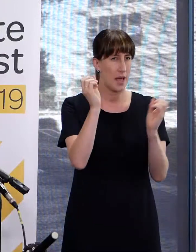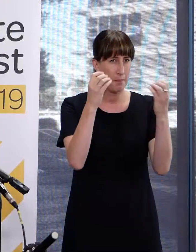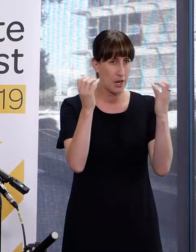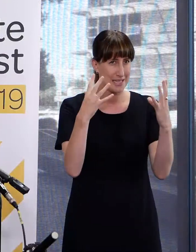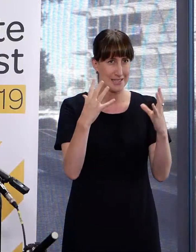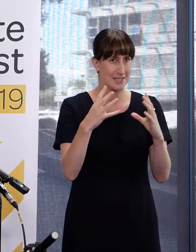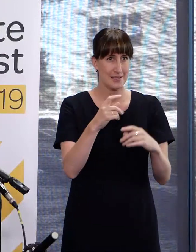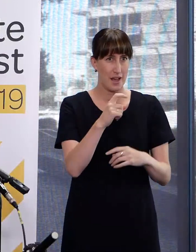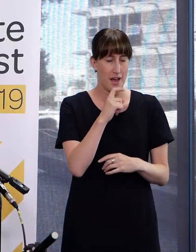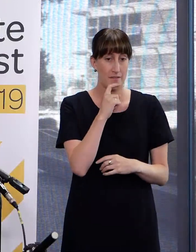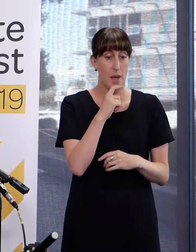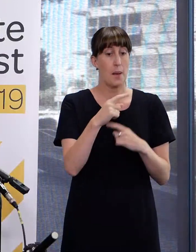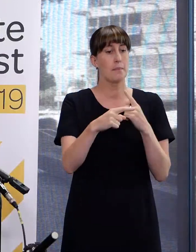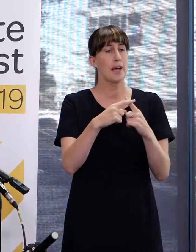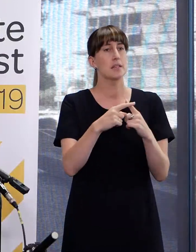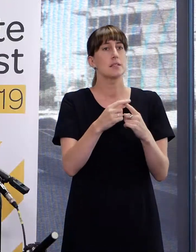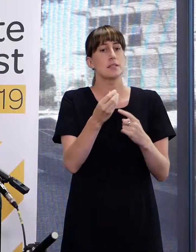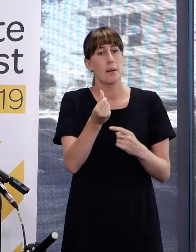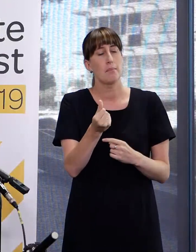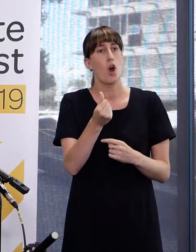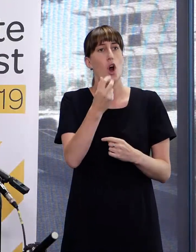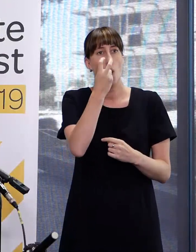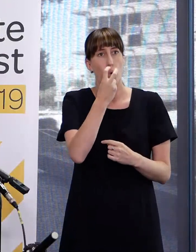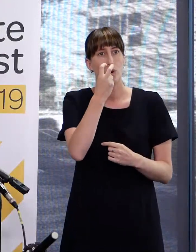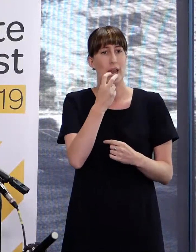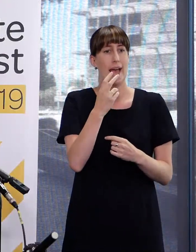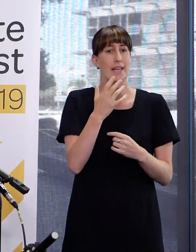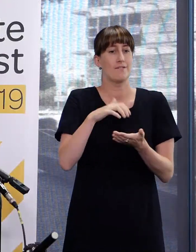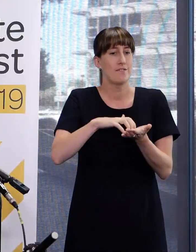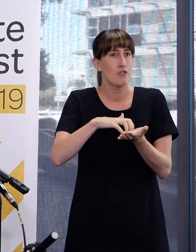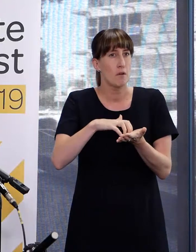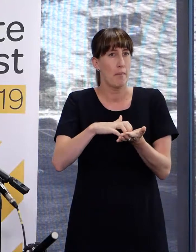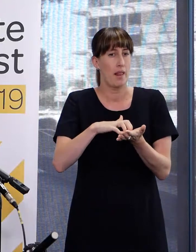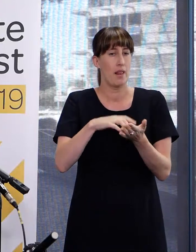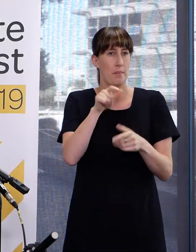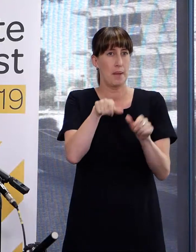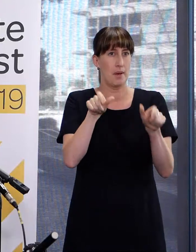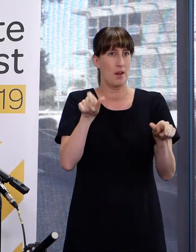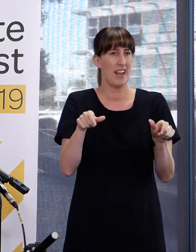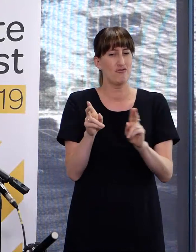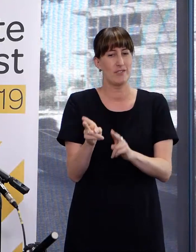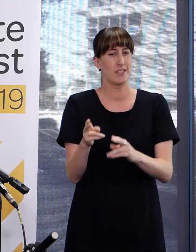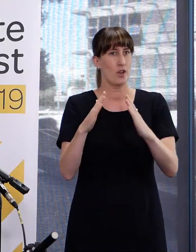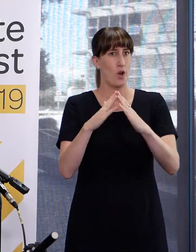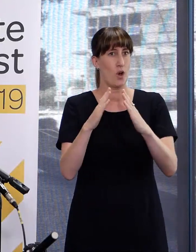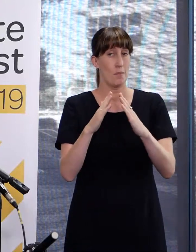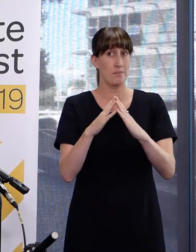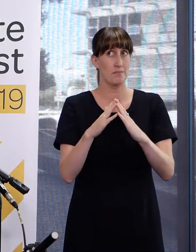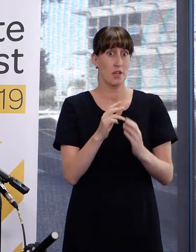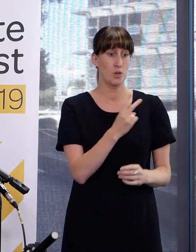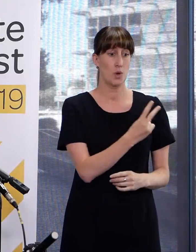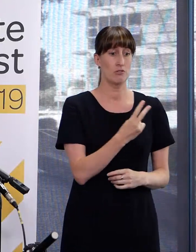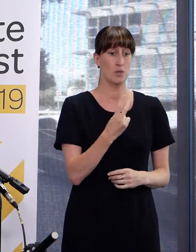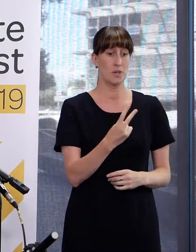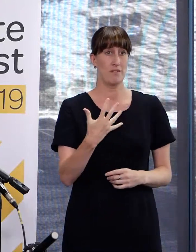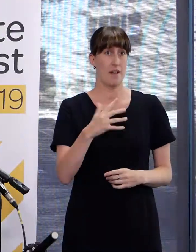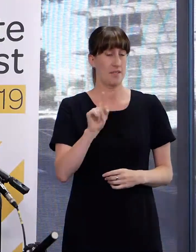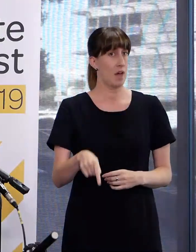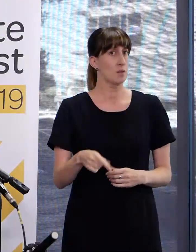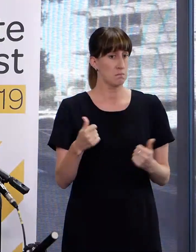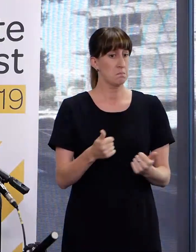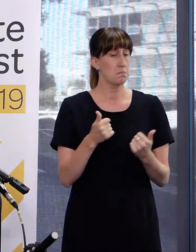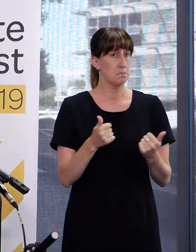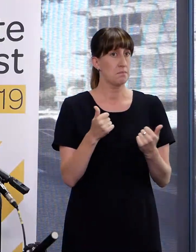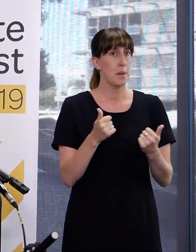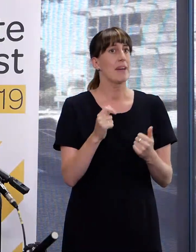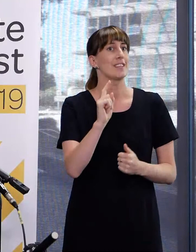example, those who are in aged residential care. So, it's quite a number of courses, 225,000, so I think it's very encouraging. Remembering that's